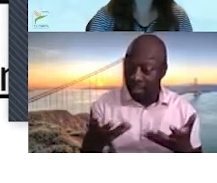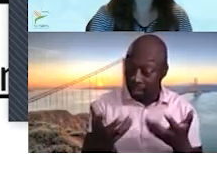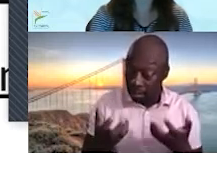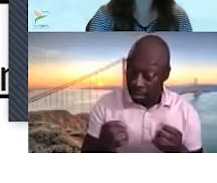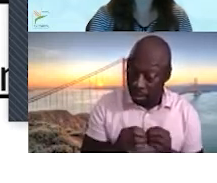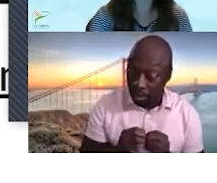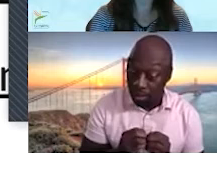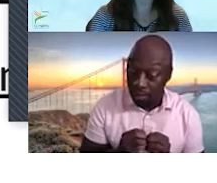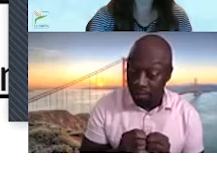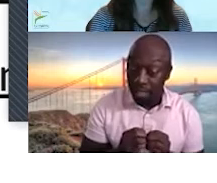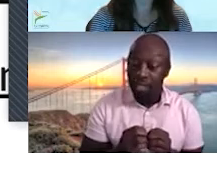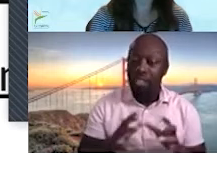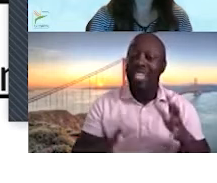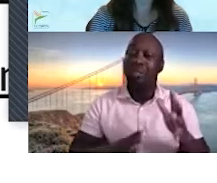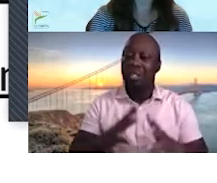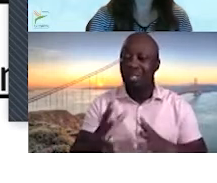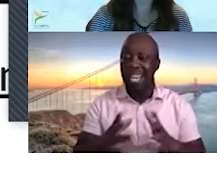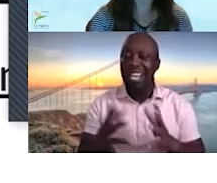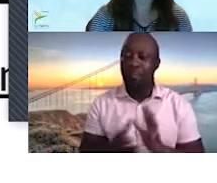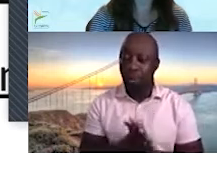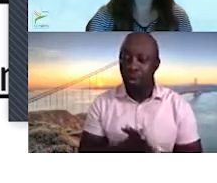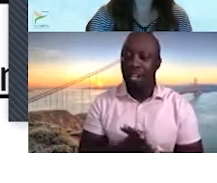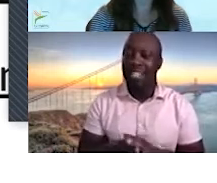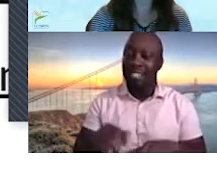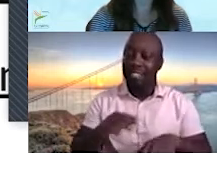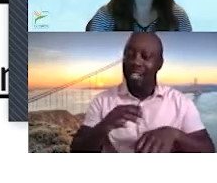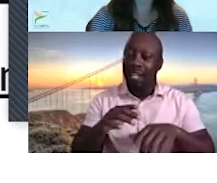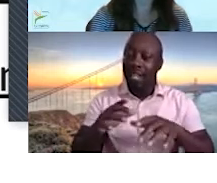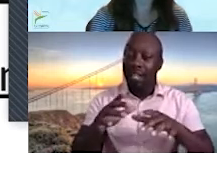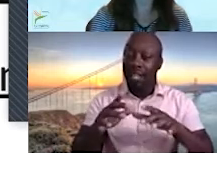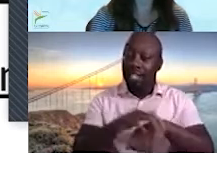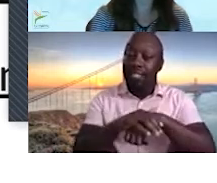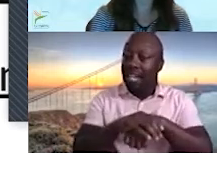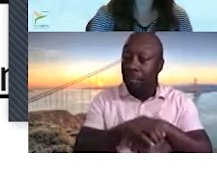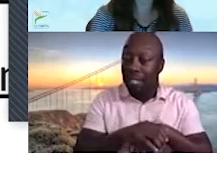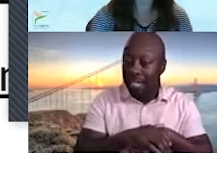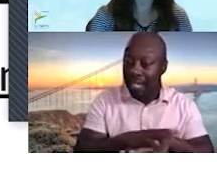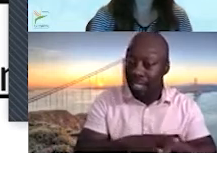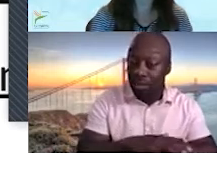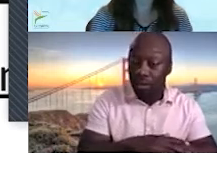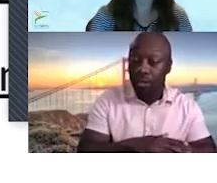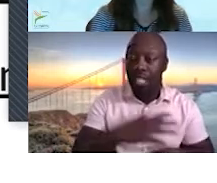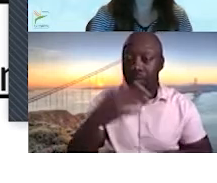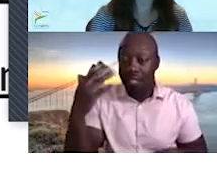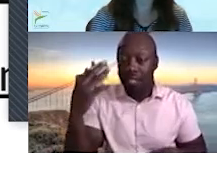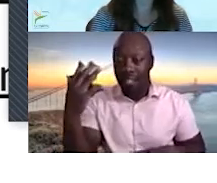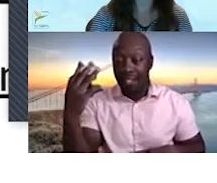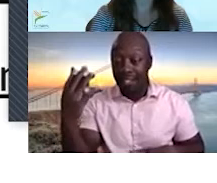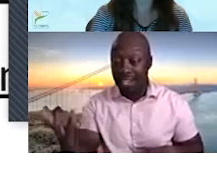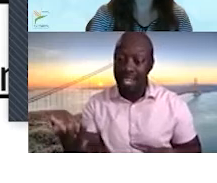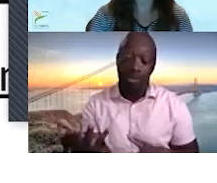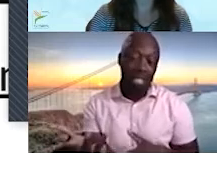want some more? So that's when we're adding more, and it doesn't have to be the English word order. It could be